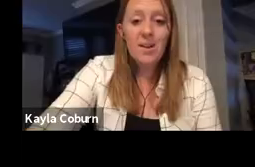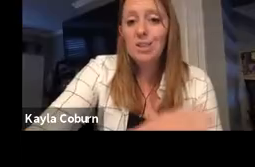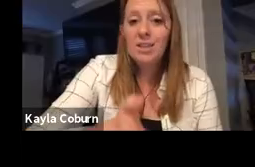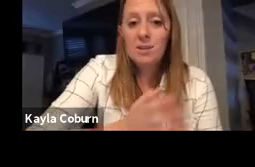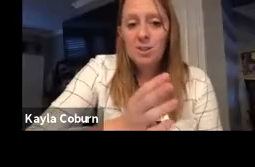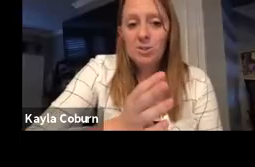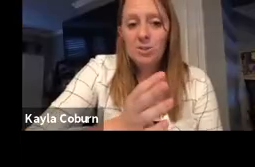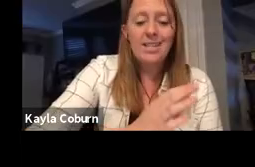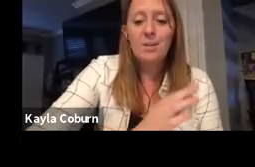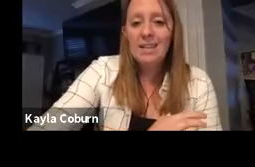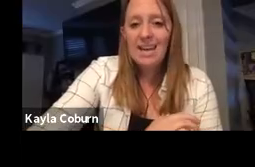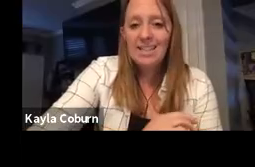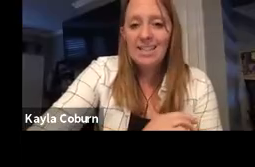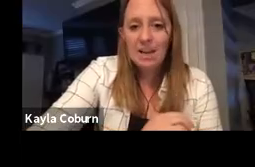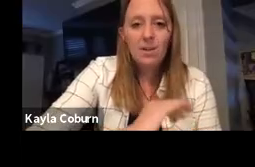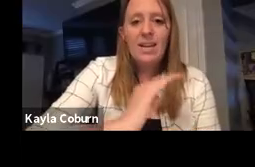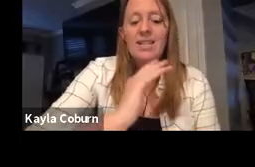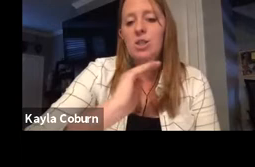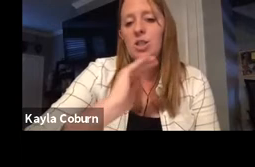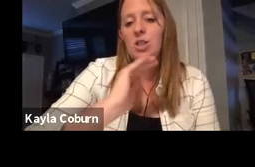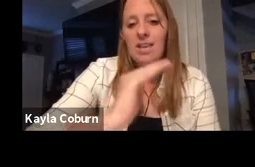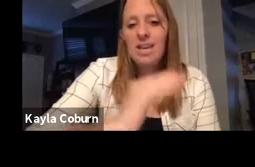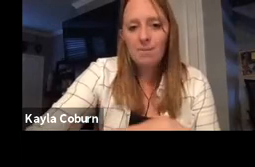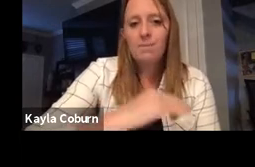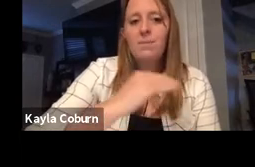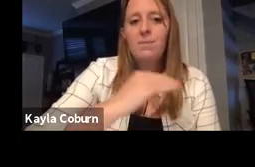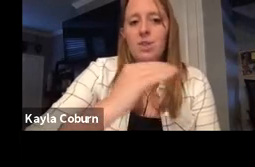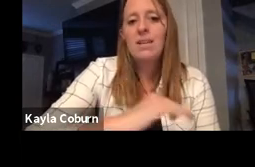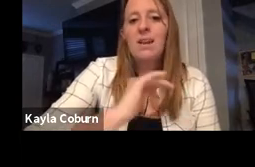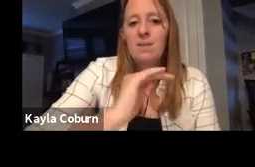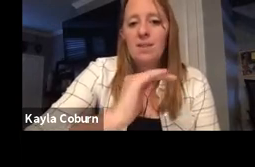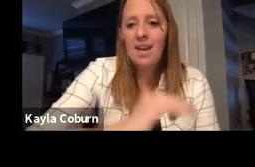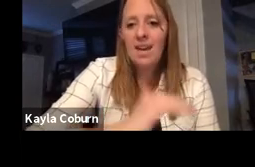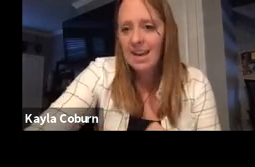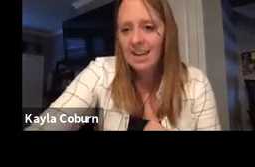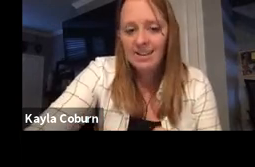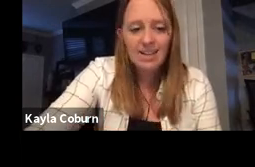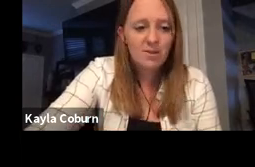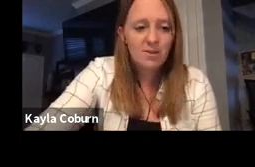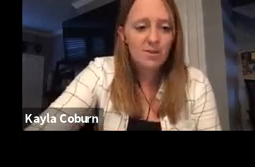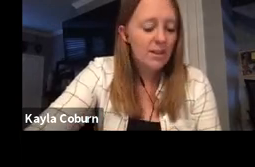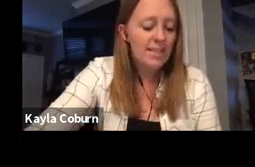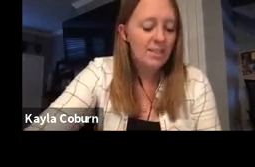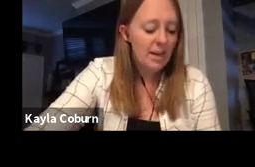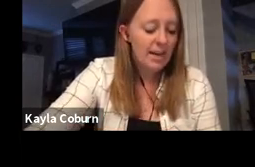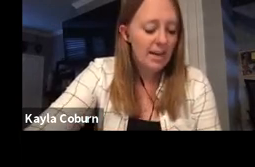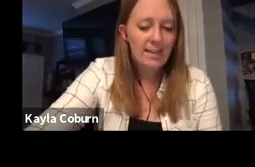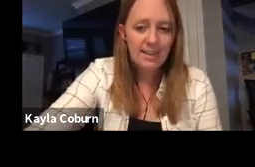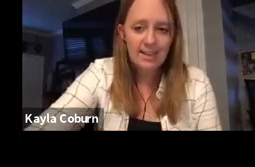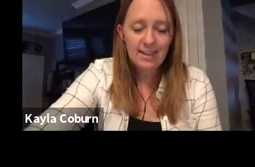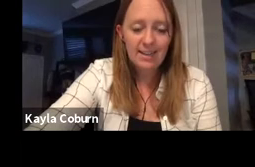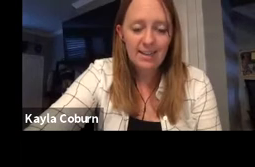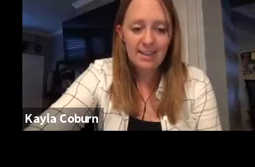So it's good to demonstrate and to be that example and to just keep showing them that sign as frequently as you